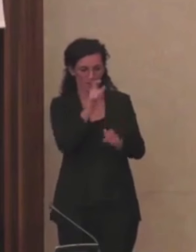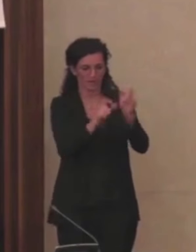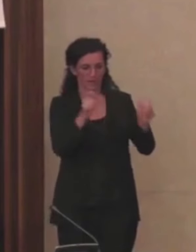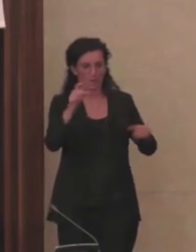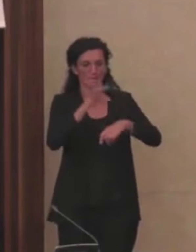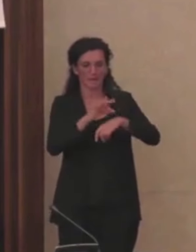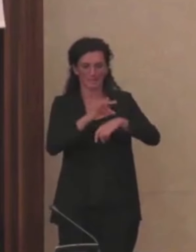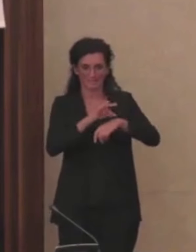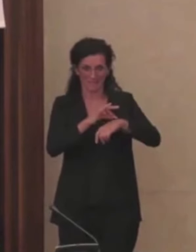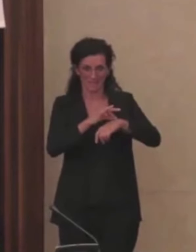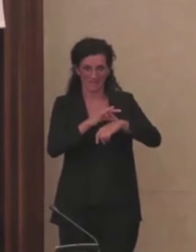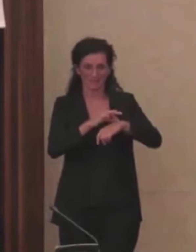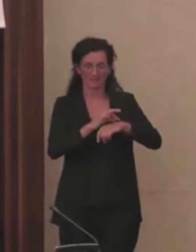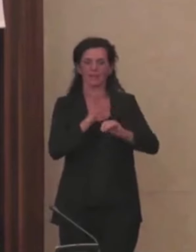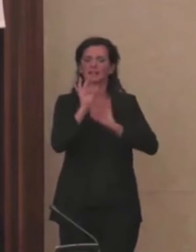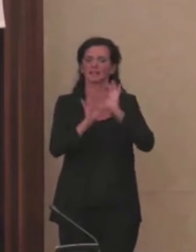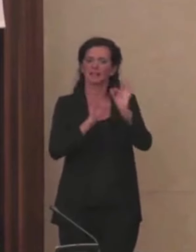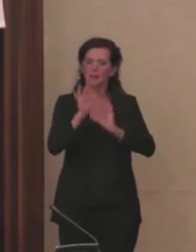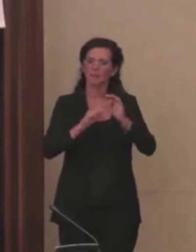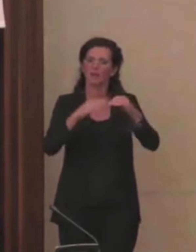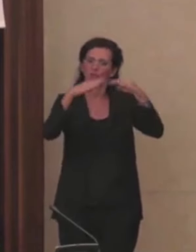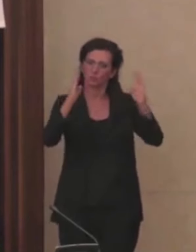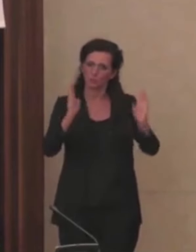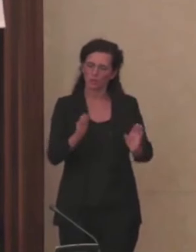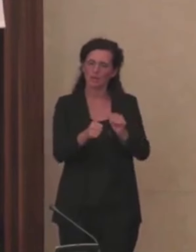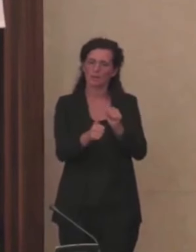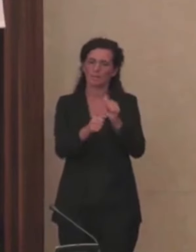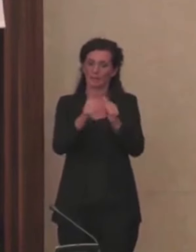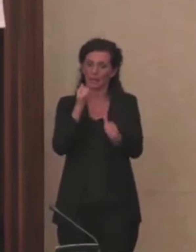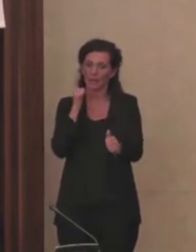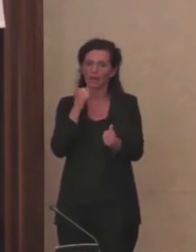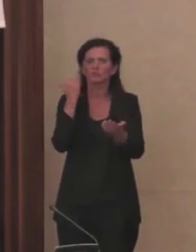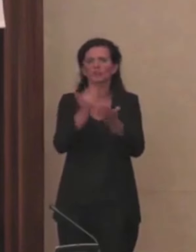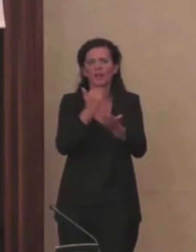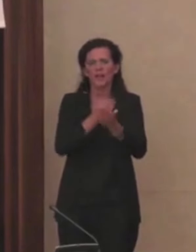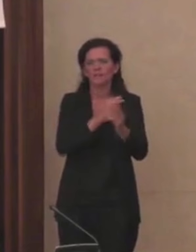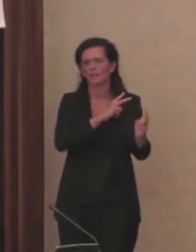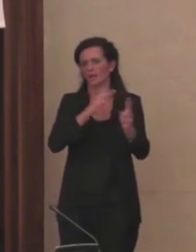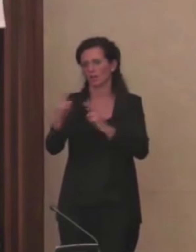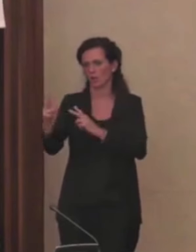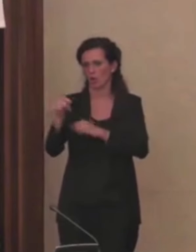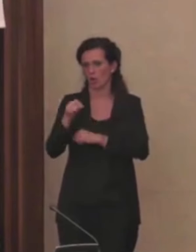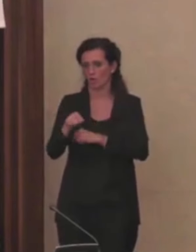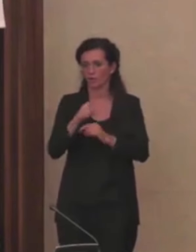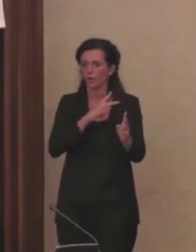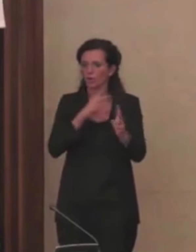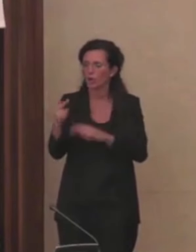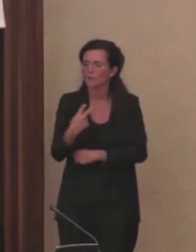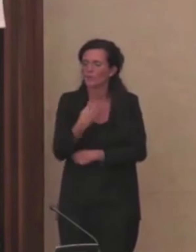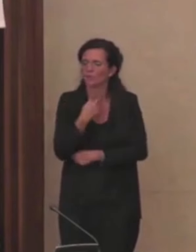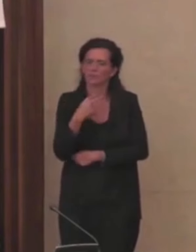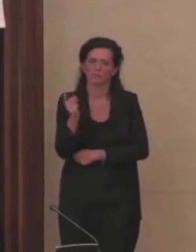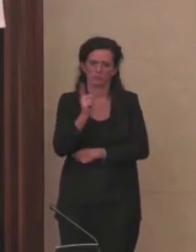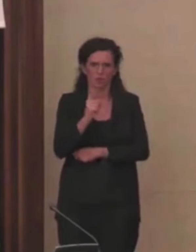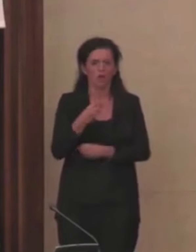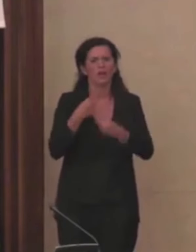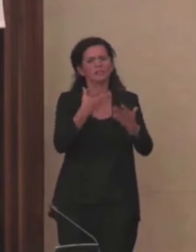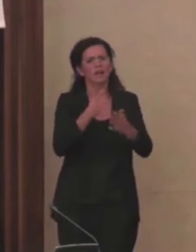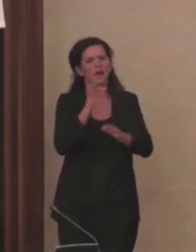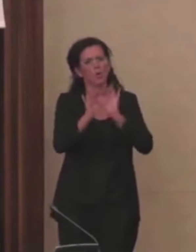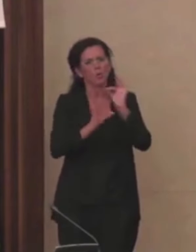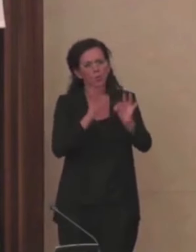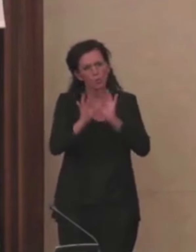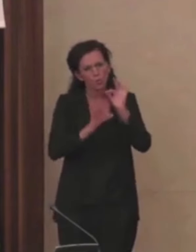we need early home therapies to all of the patients to avoid hospitalization. We need